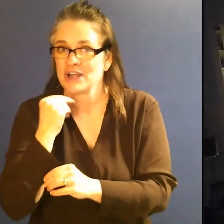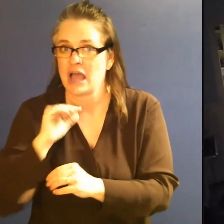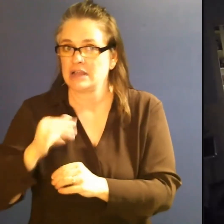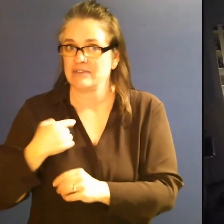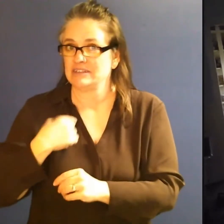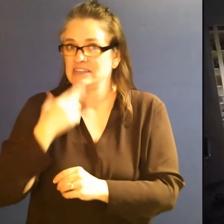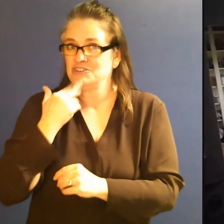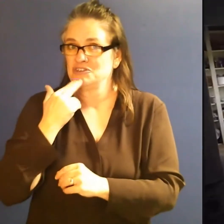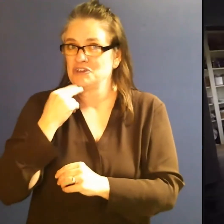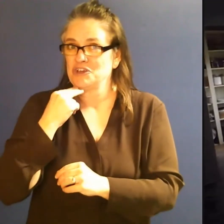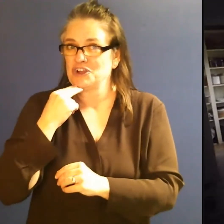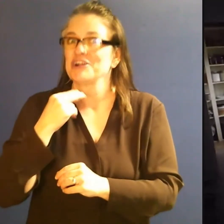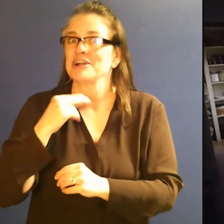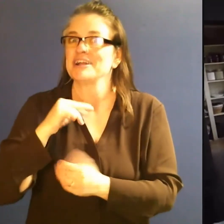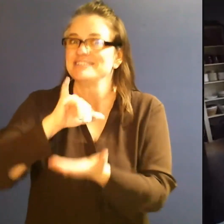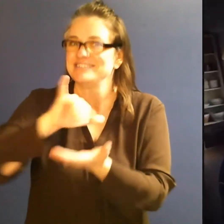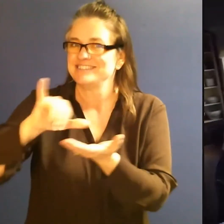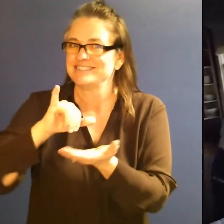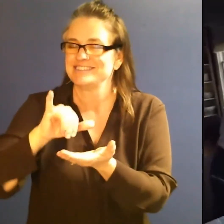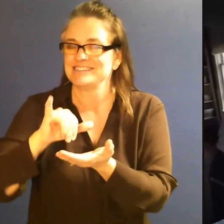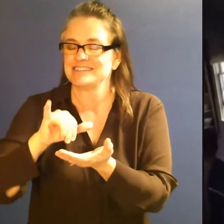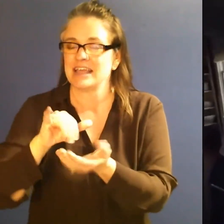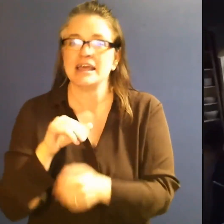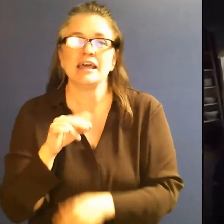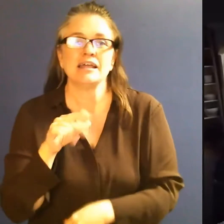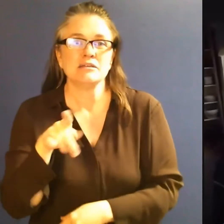sugar. A little pure vanilla